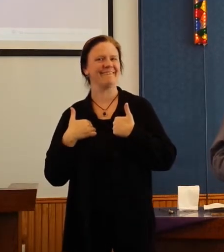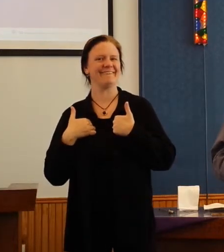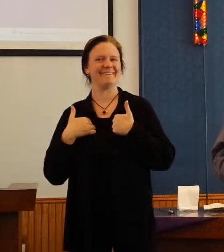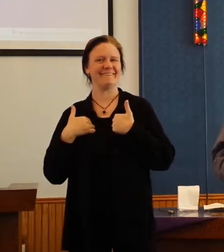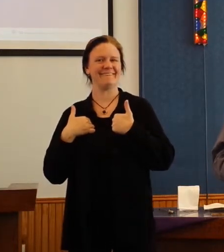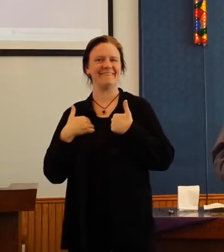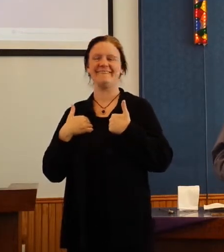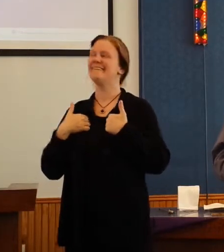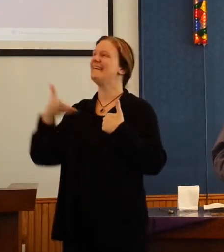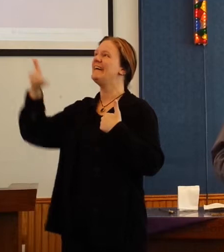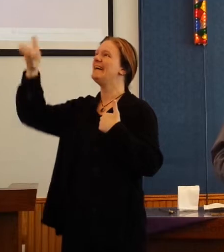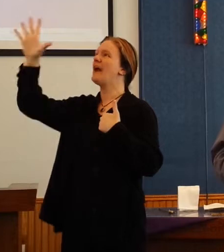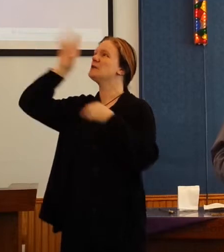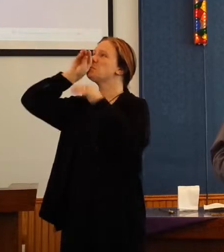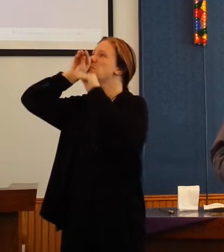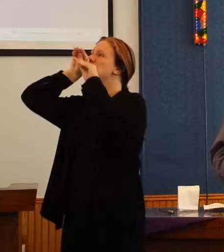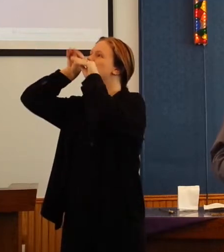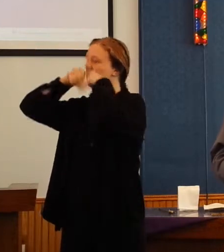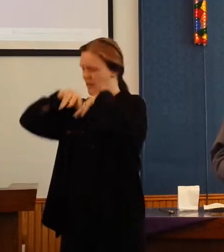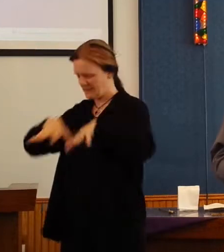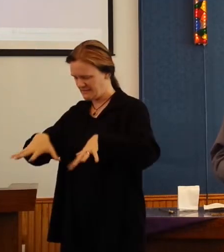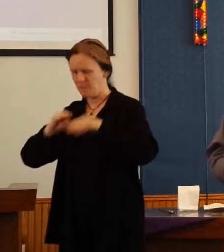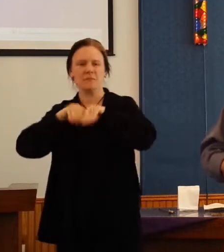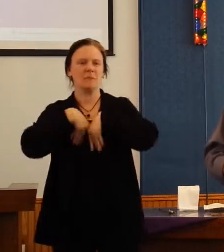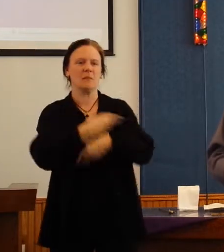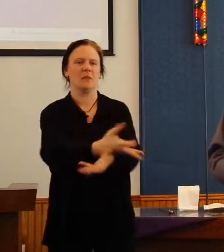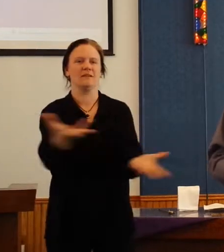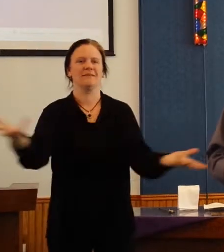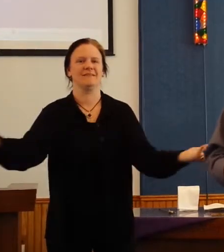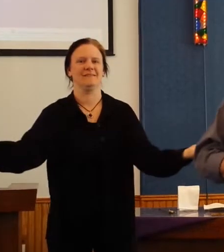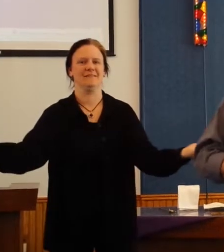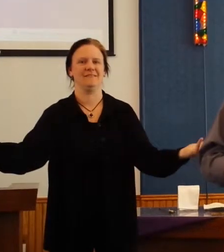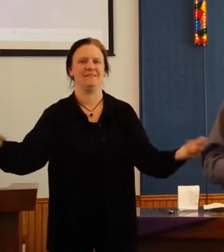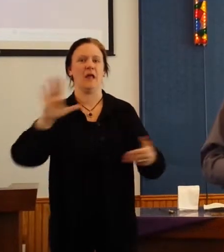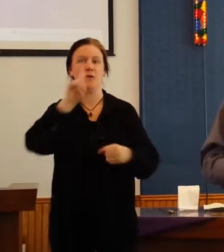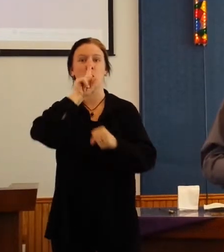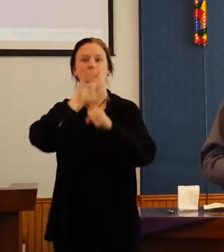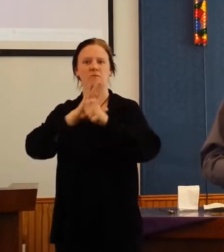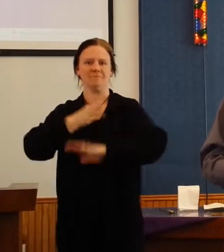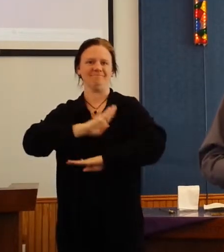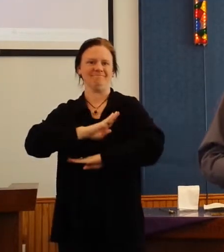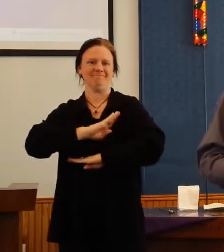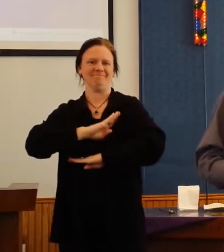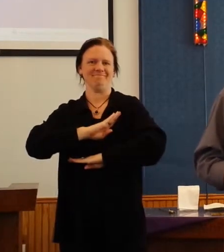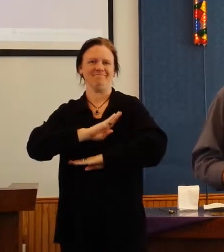blessing from God to others, and you'll be upholding your part of the covenant.